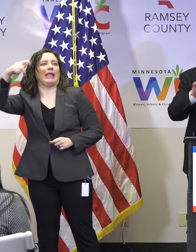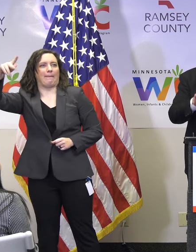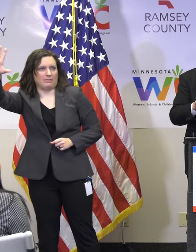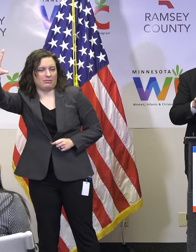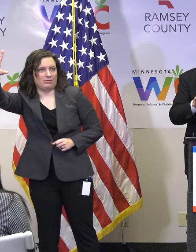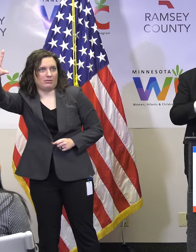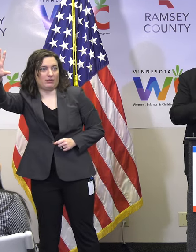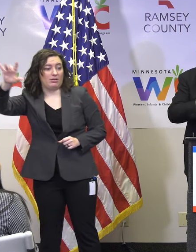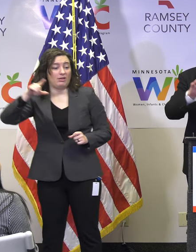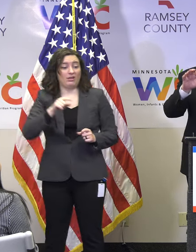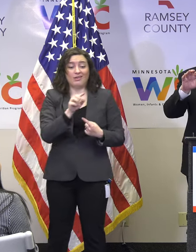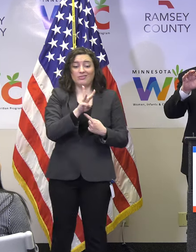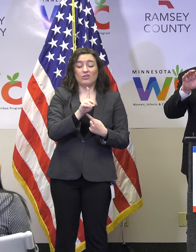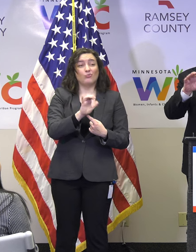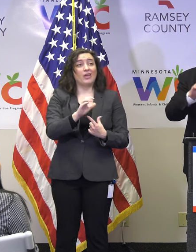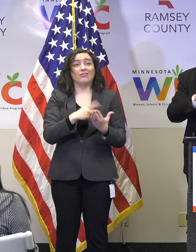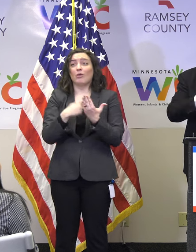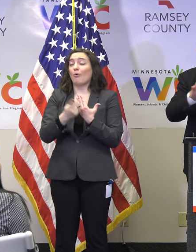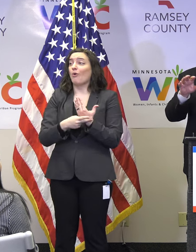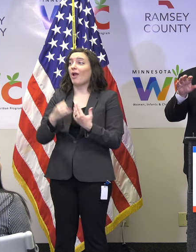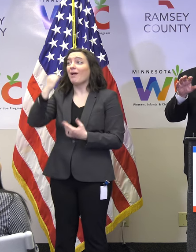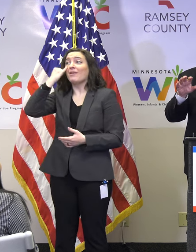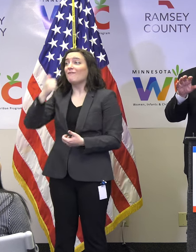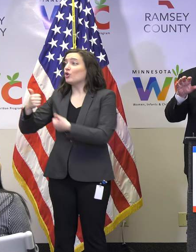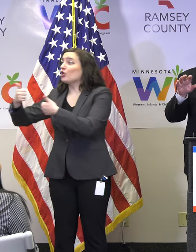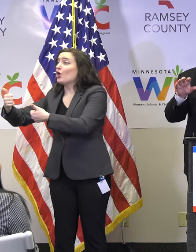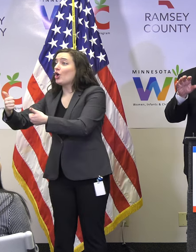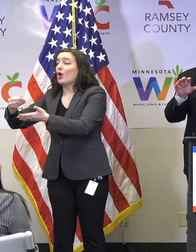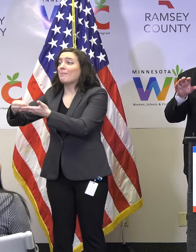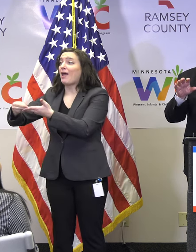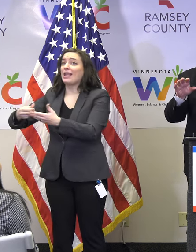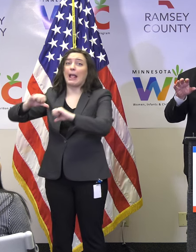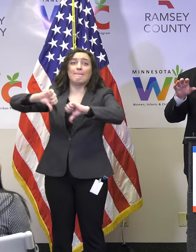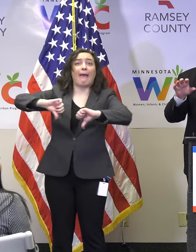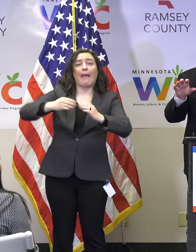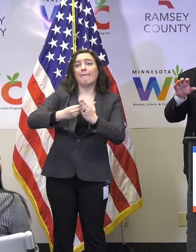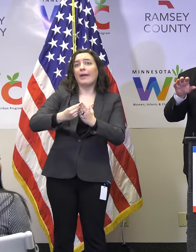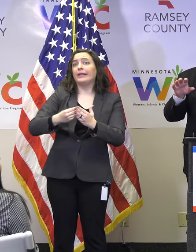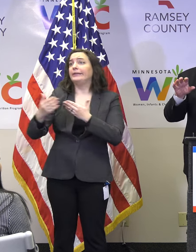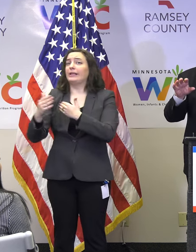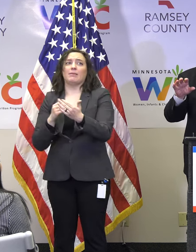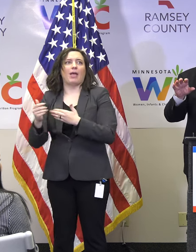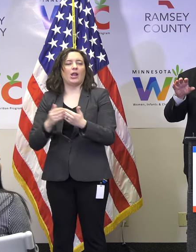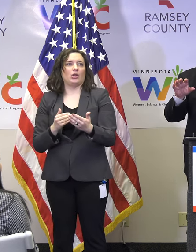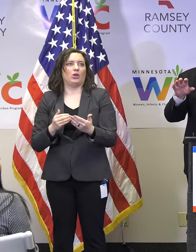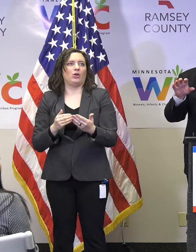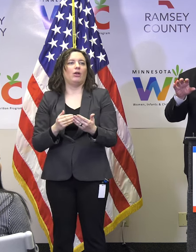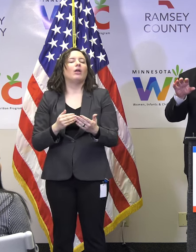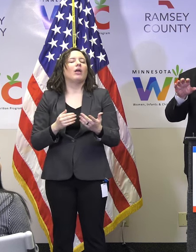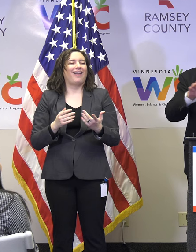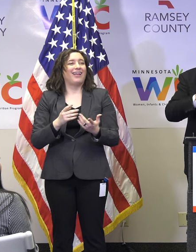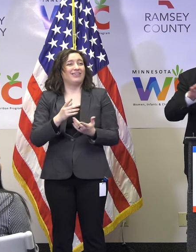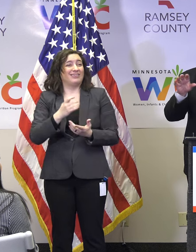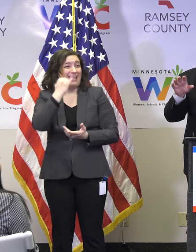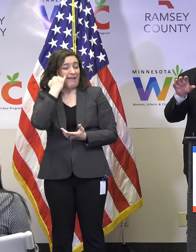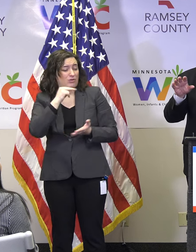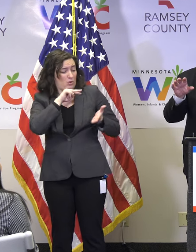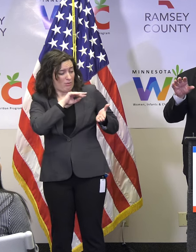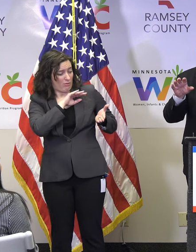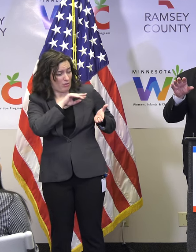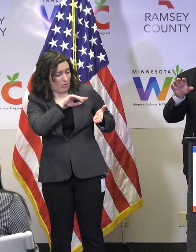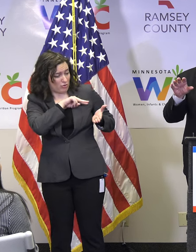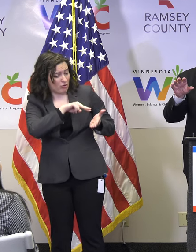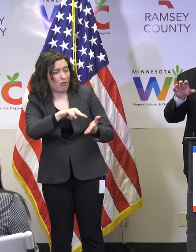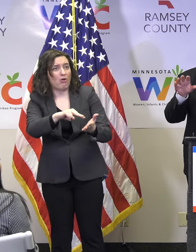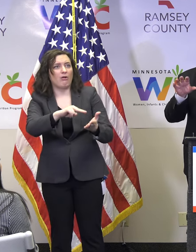good times and bad times, and you're going to see a relatively steady participation rate in the state of Minnesota, regardless of the